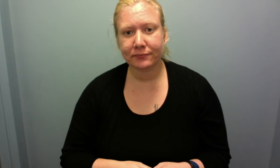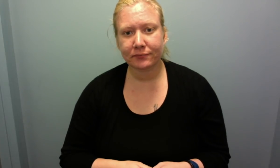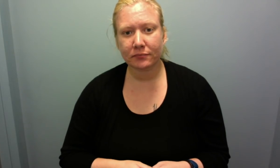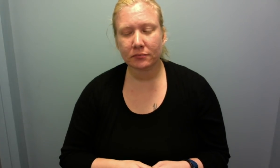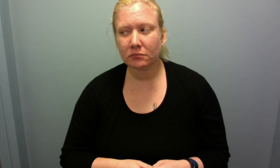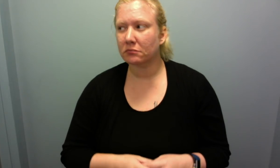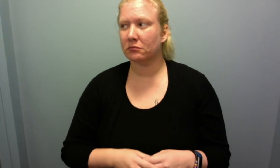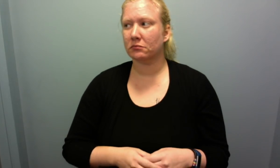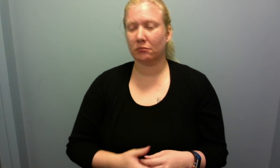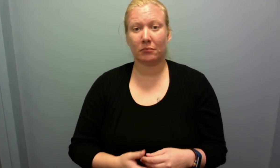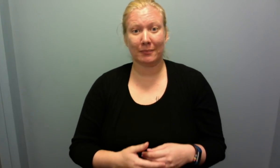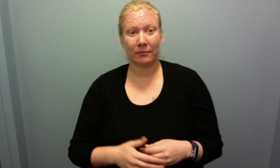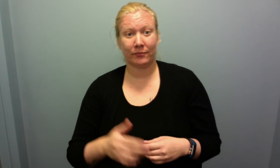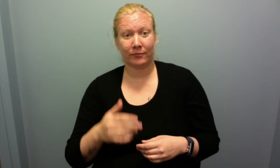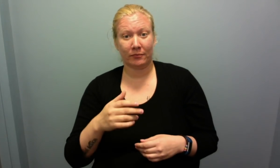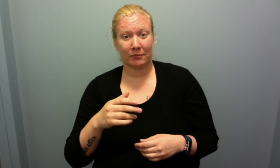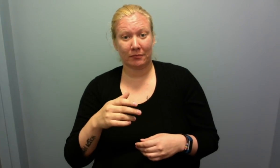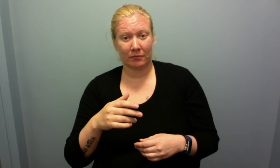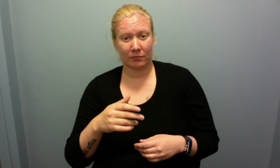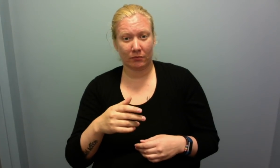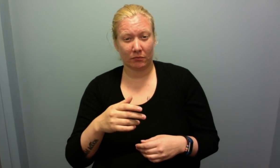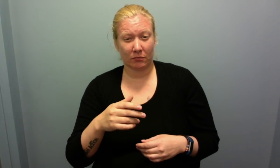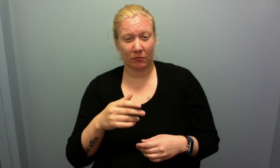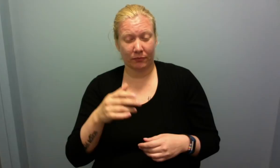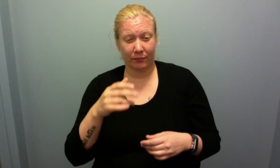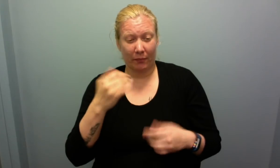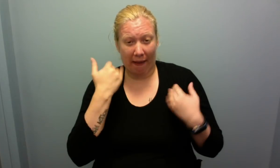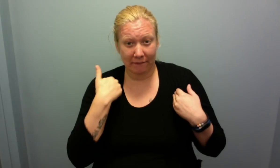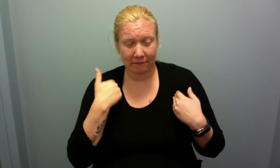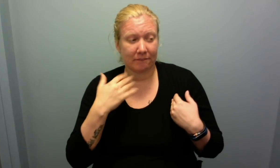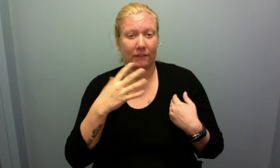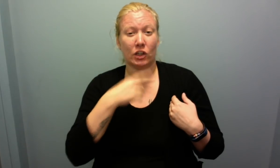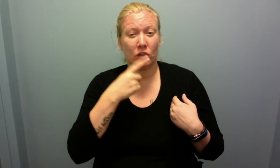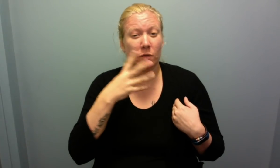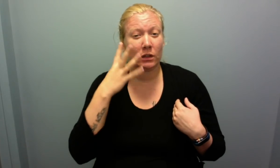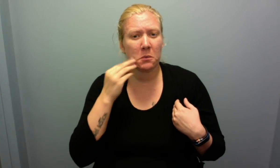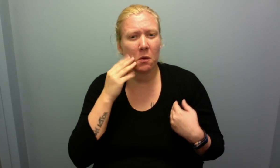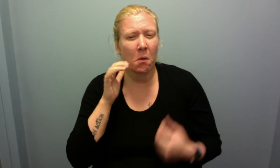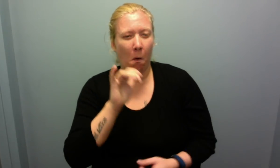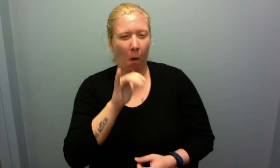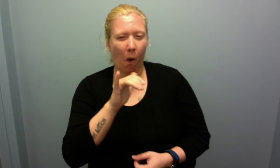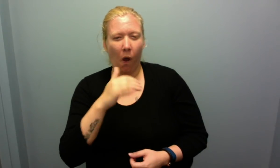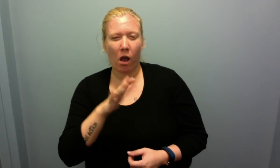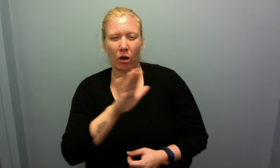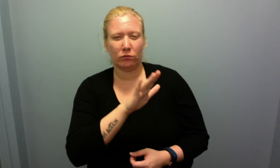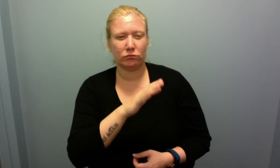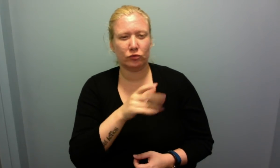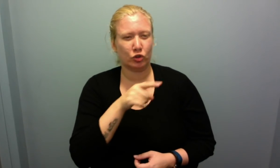that. There's never been an instance where hearing people have been told that their language is banned,